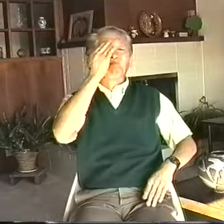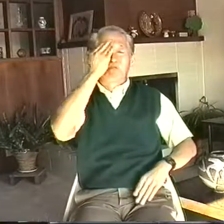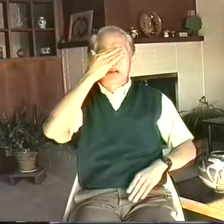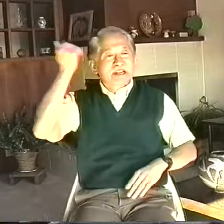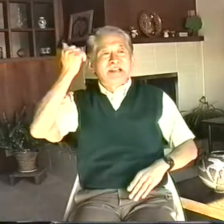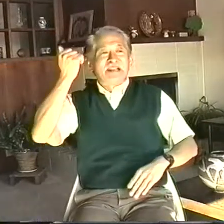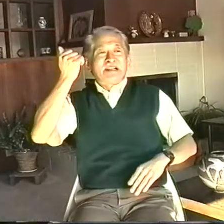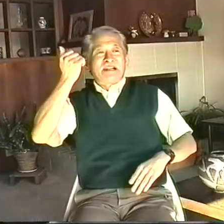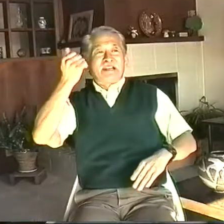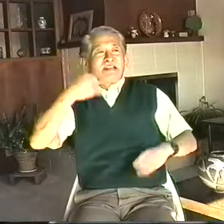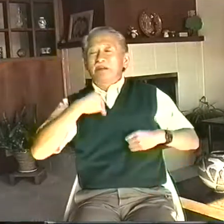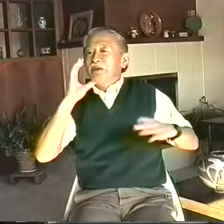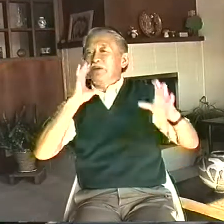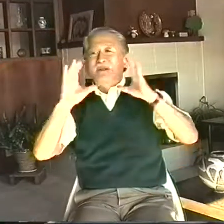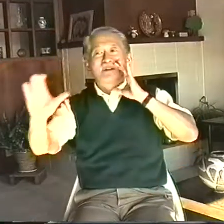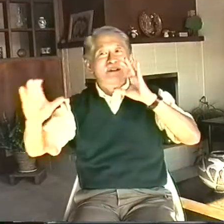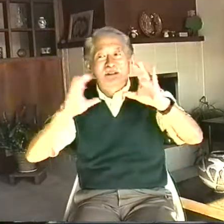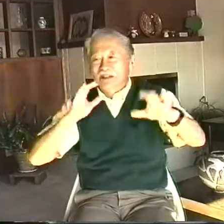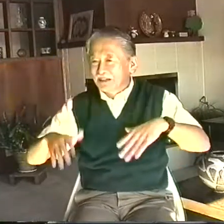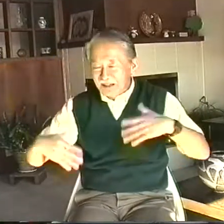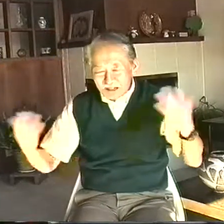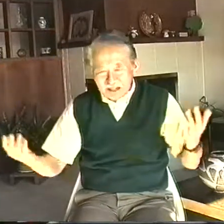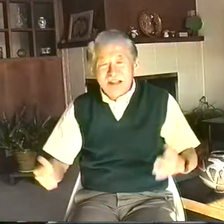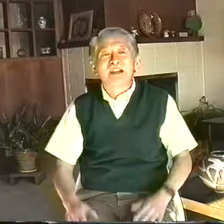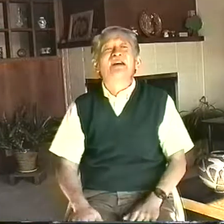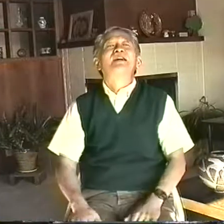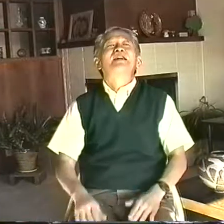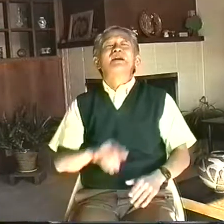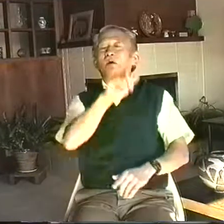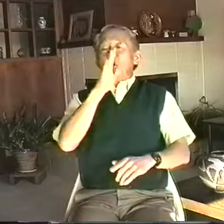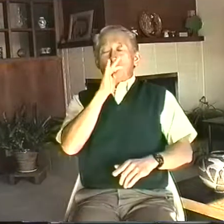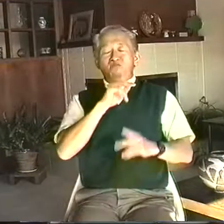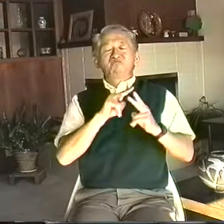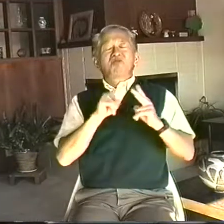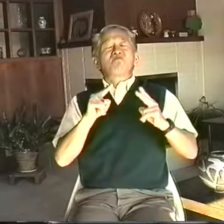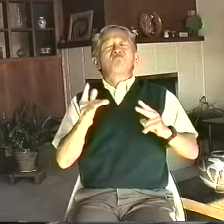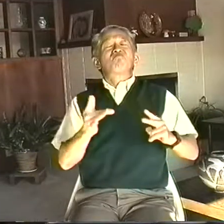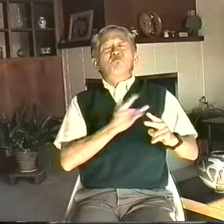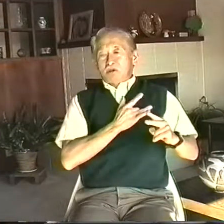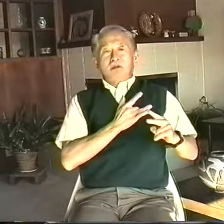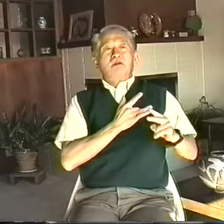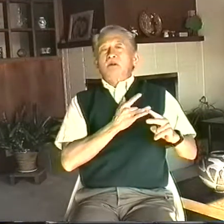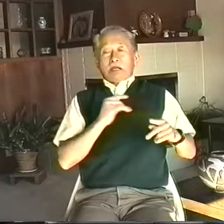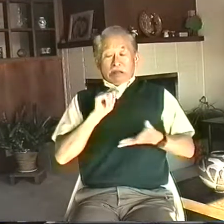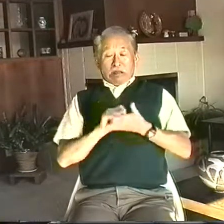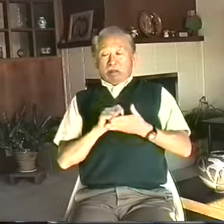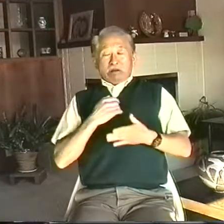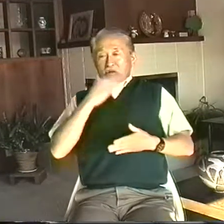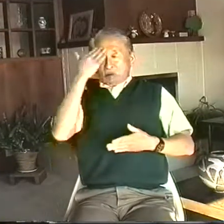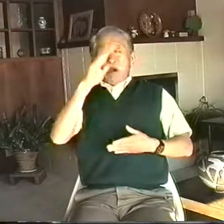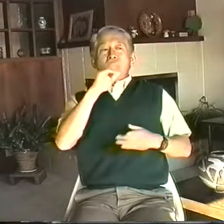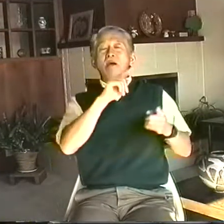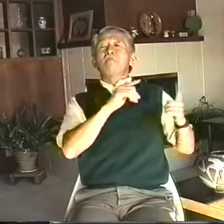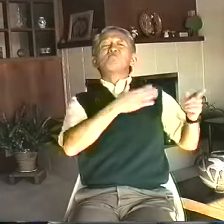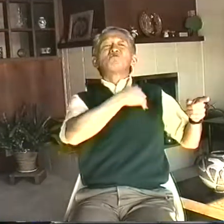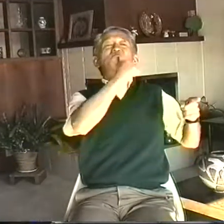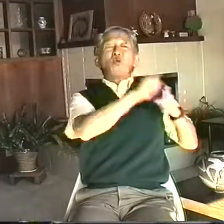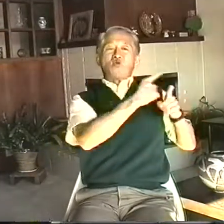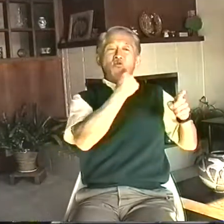lot, and Miss Rice brought me there to say goodbye to my parents, to my family, as they were being relocated. And I had done something